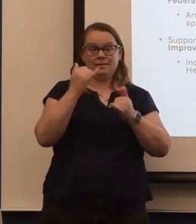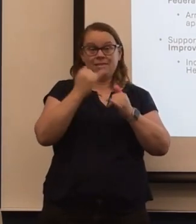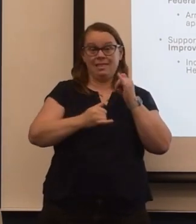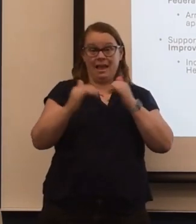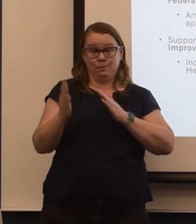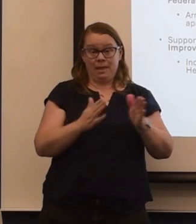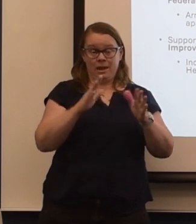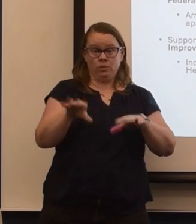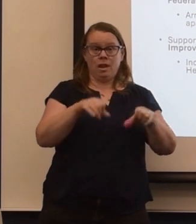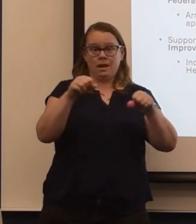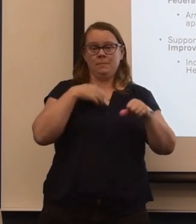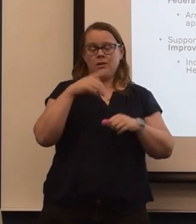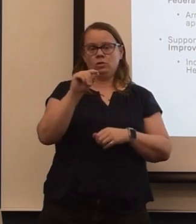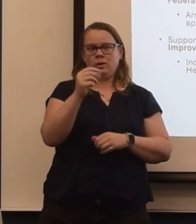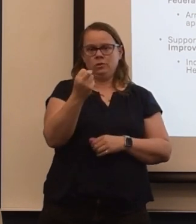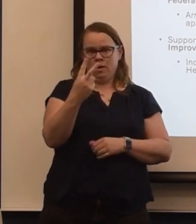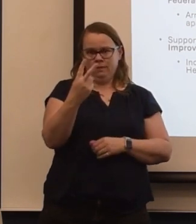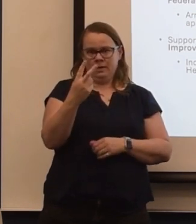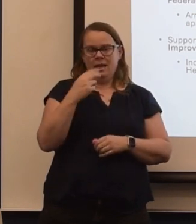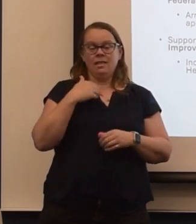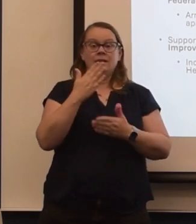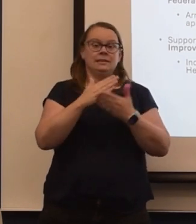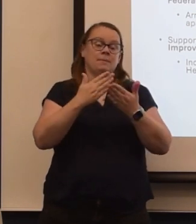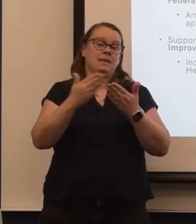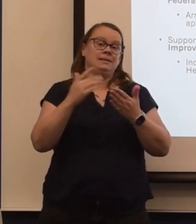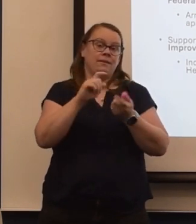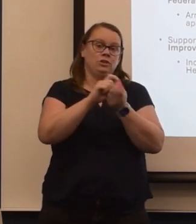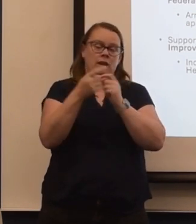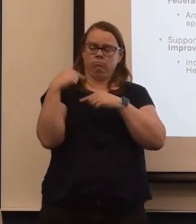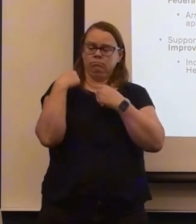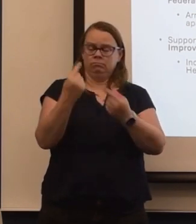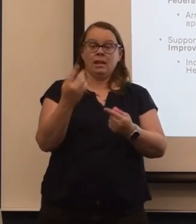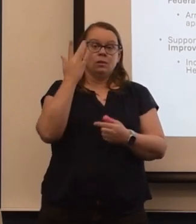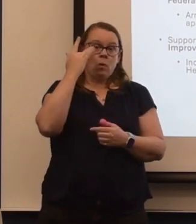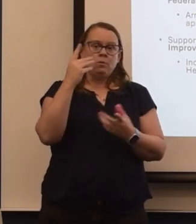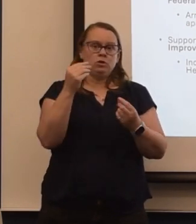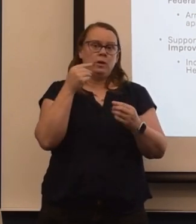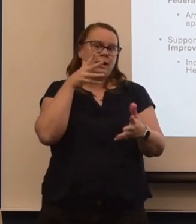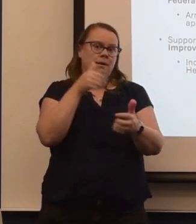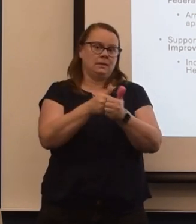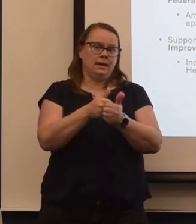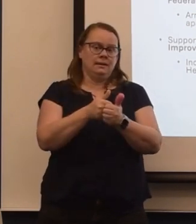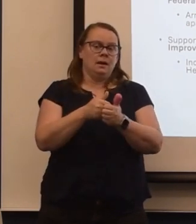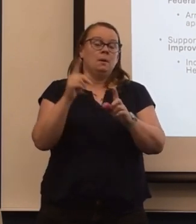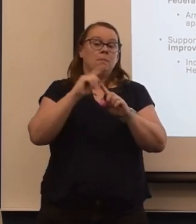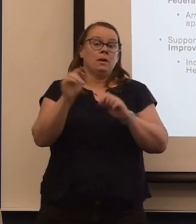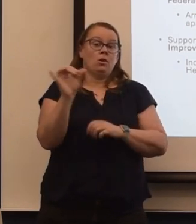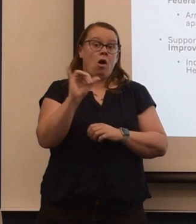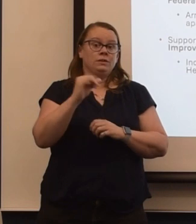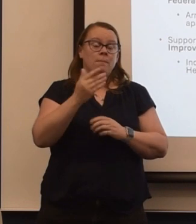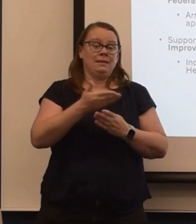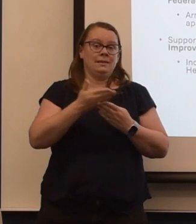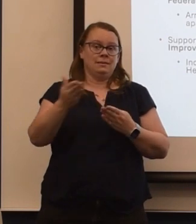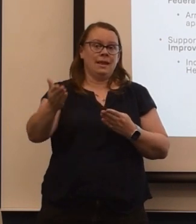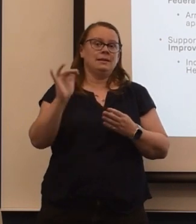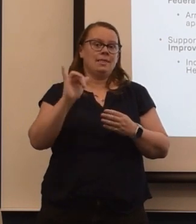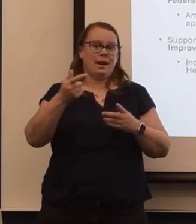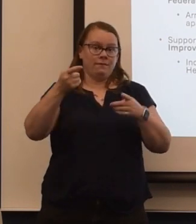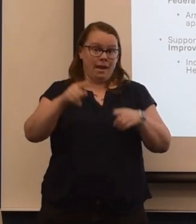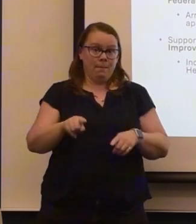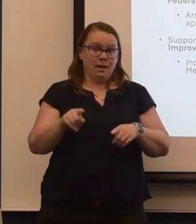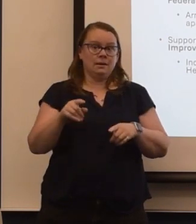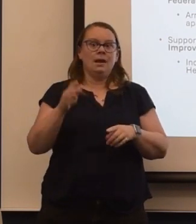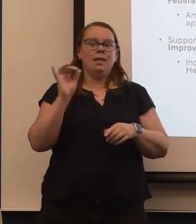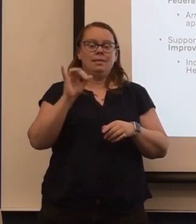2012. There have been some things that have changed over time, which is why we are doing an update. But there also have been some things that have